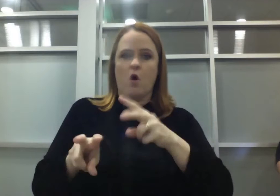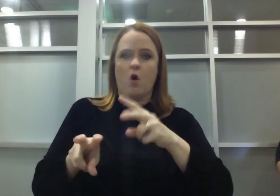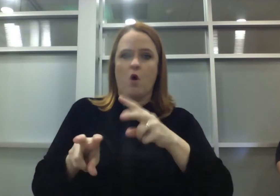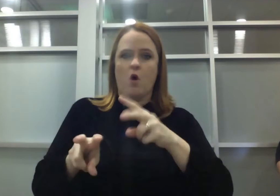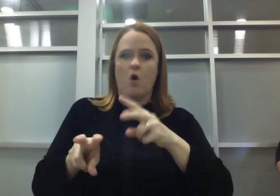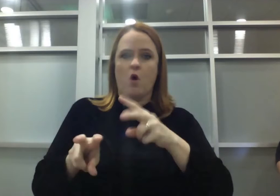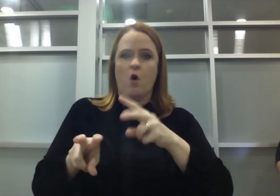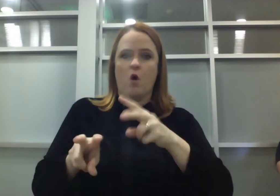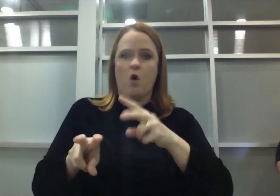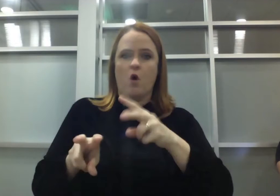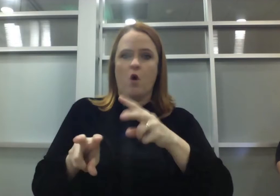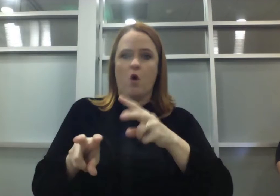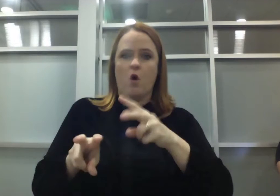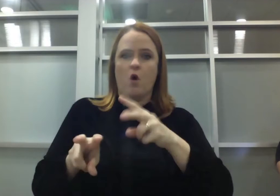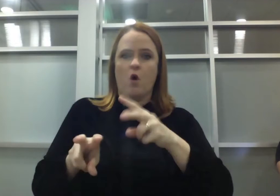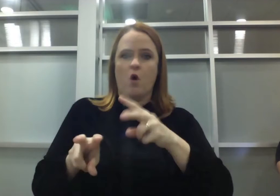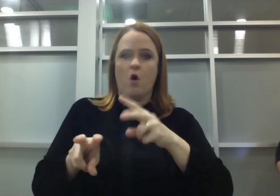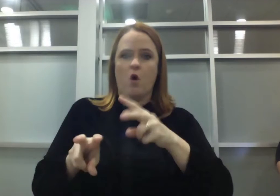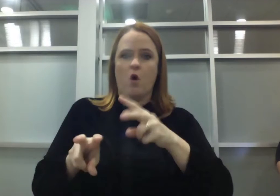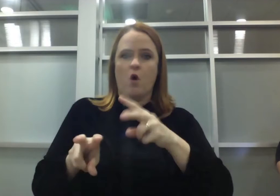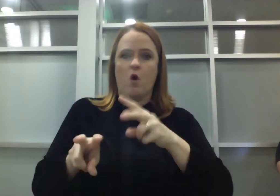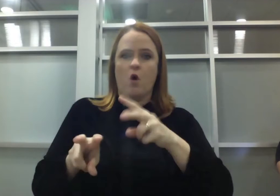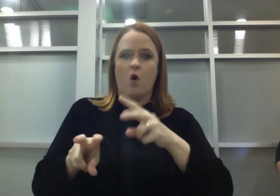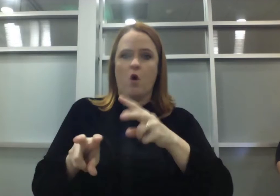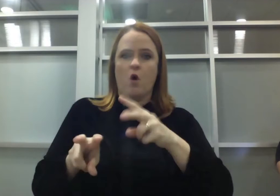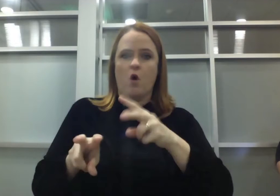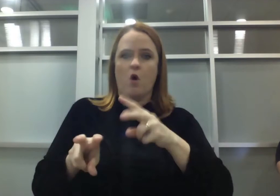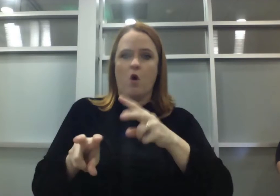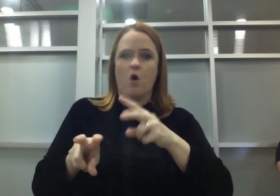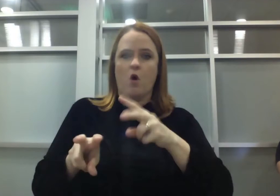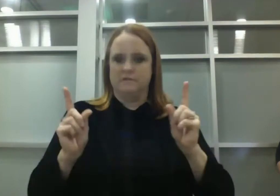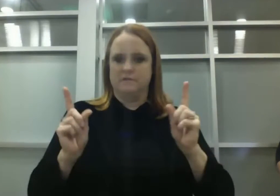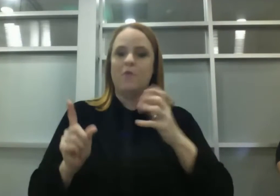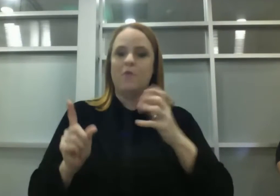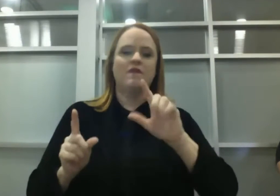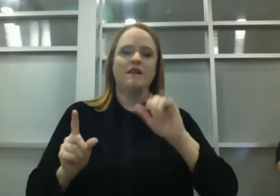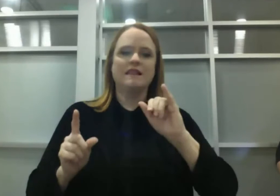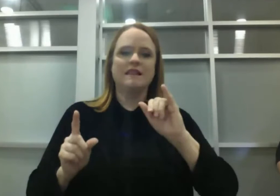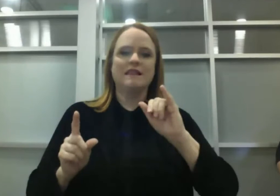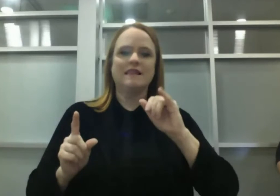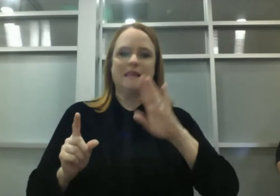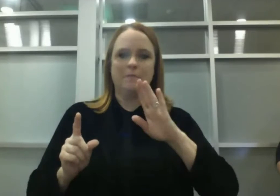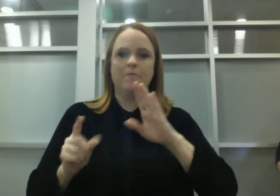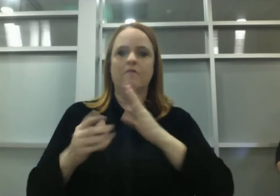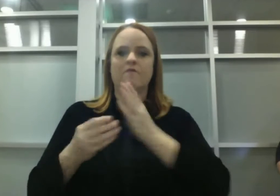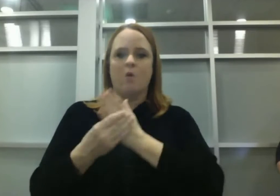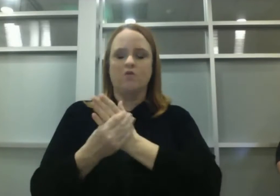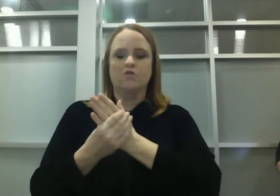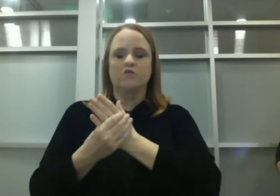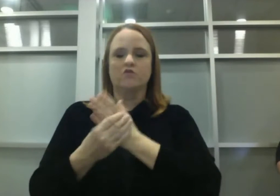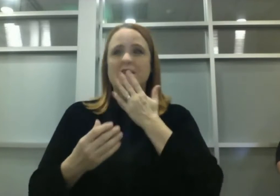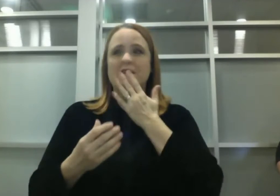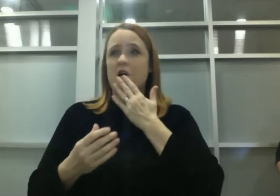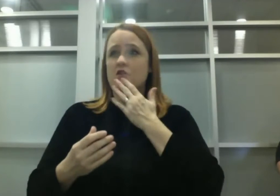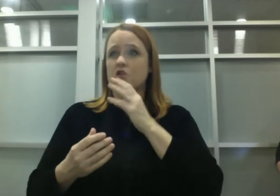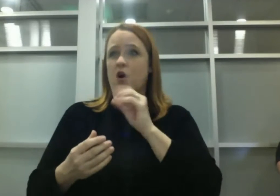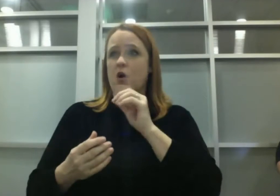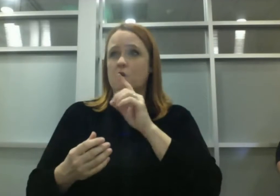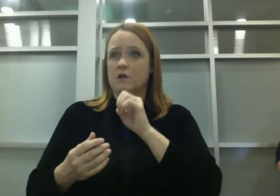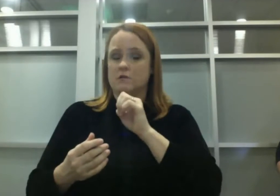mostly because they want the web folder to be auto-reloaded and the lib folder to be static library code. And also any supervisors where you wouldn't want them restarted, you want them to